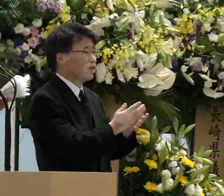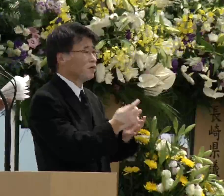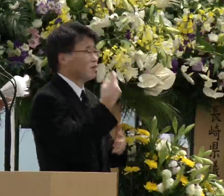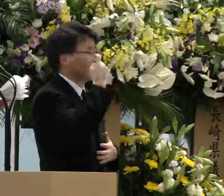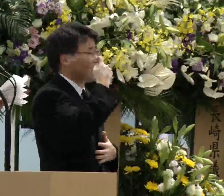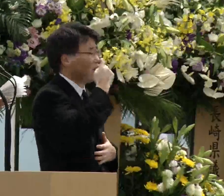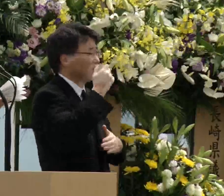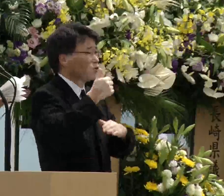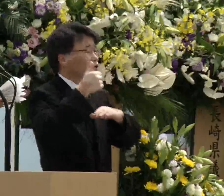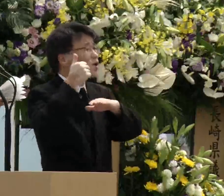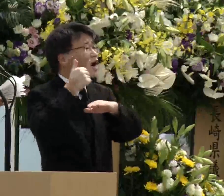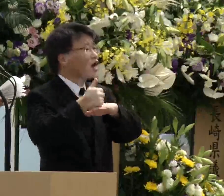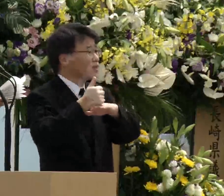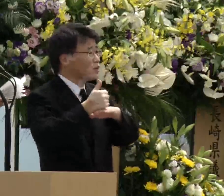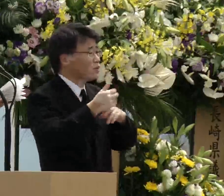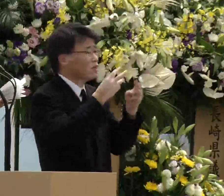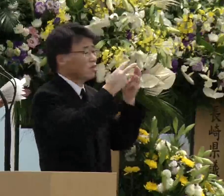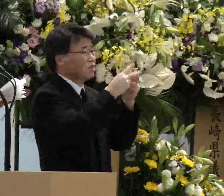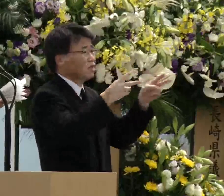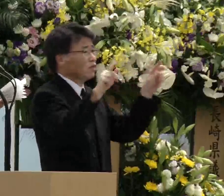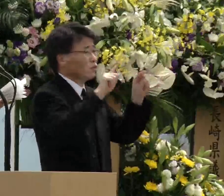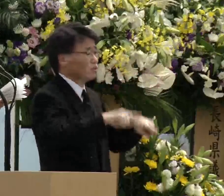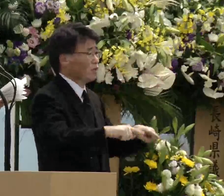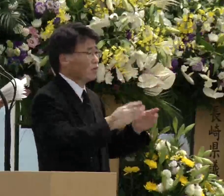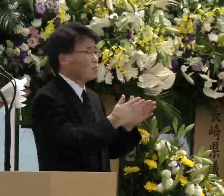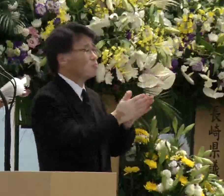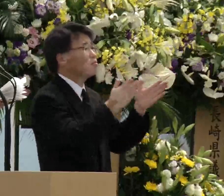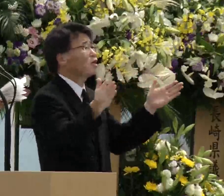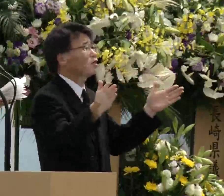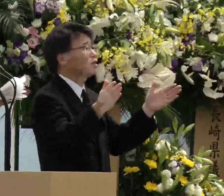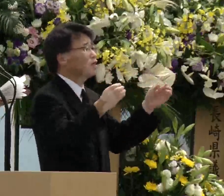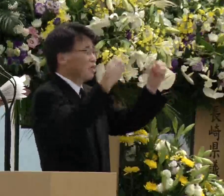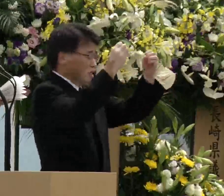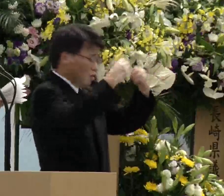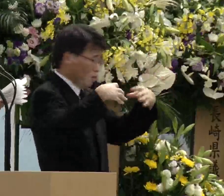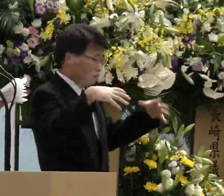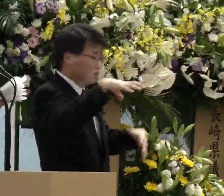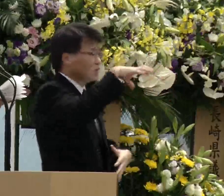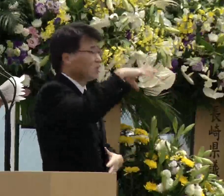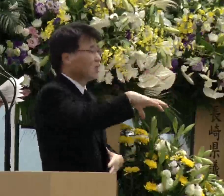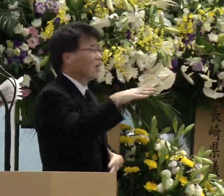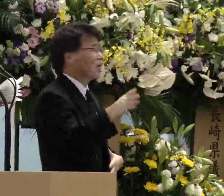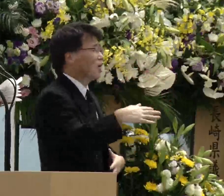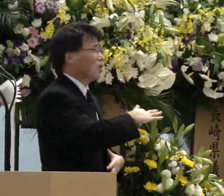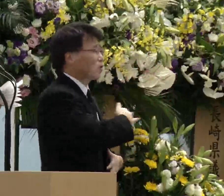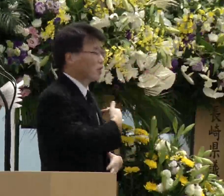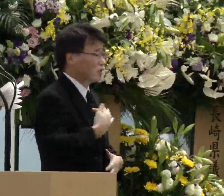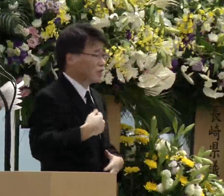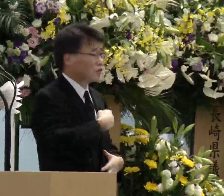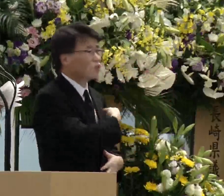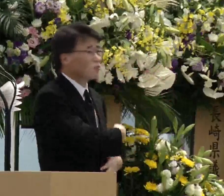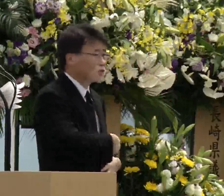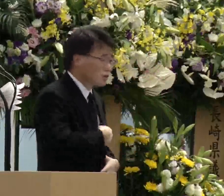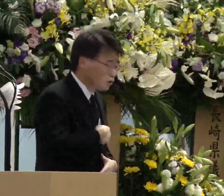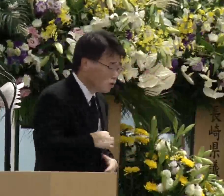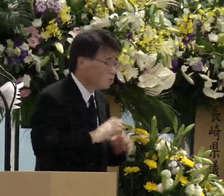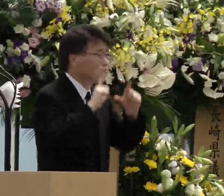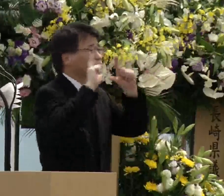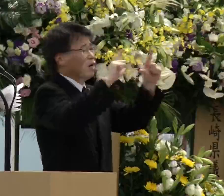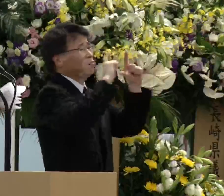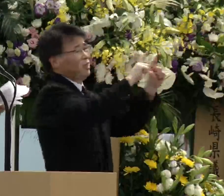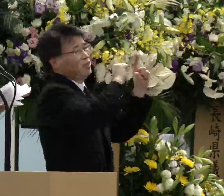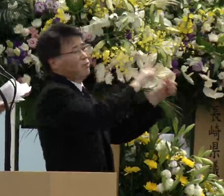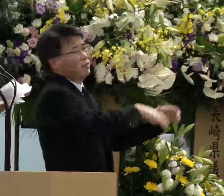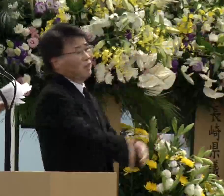Ministers meeting was held in Hiroshima. From the site of an atomic bombing, our message was sent out